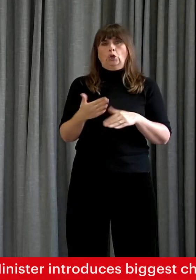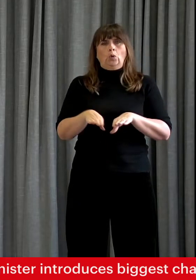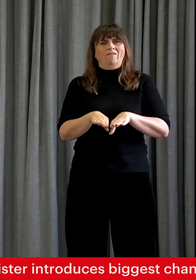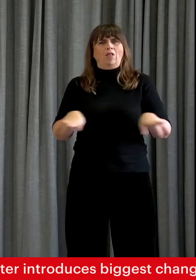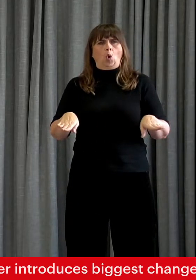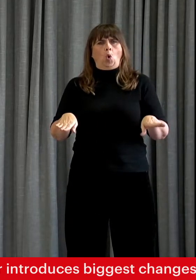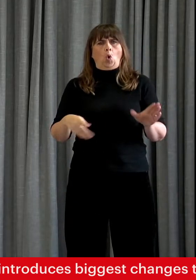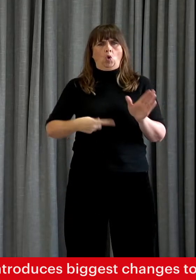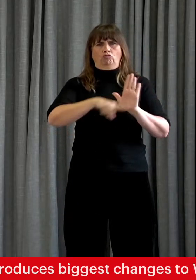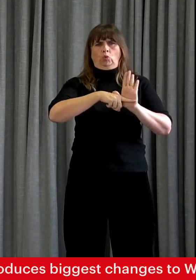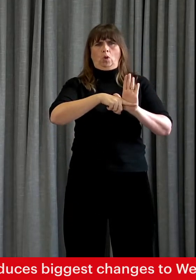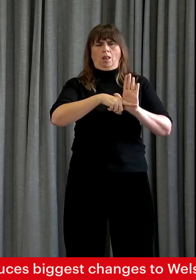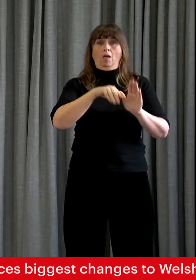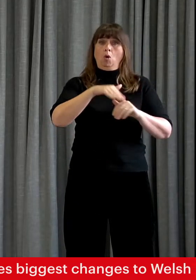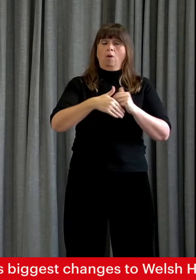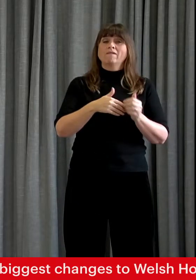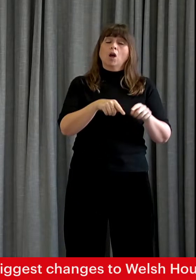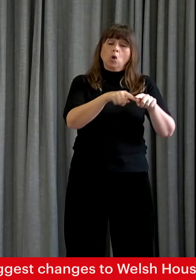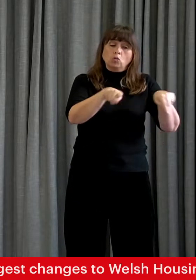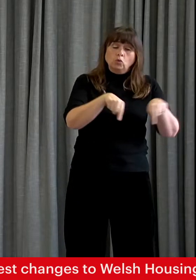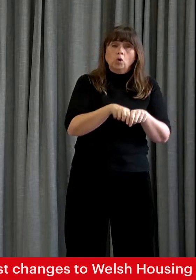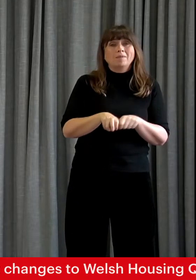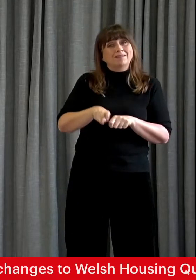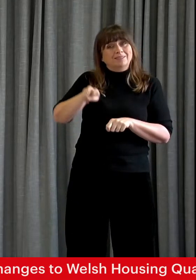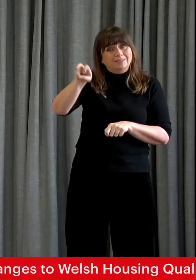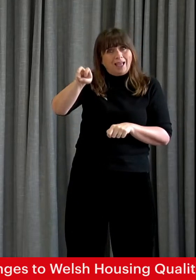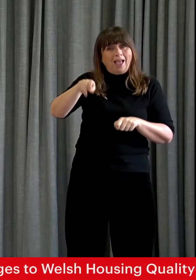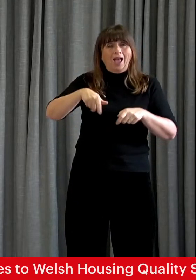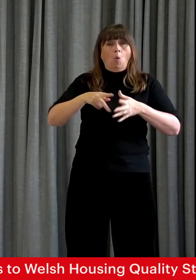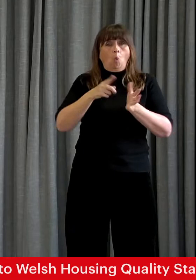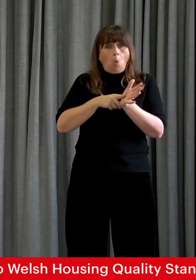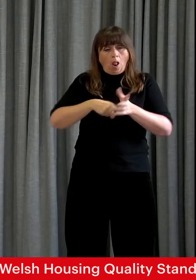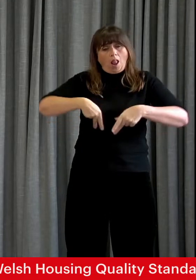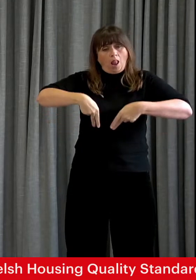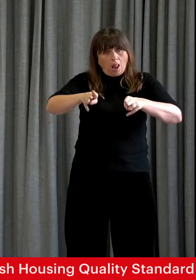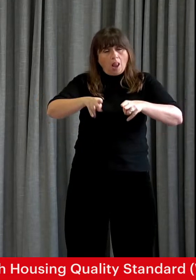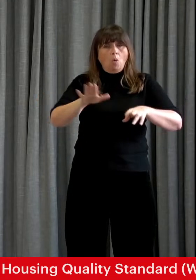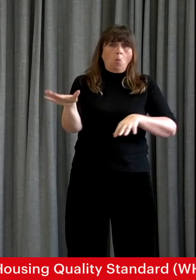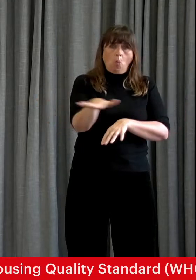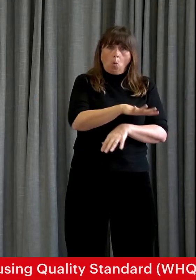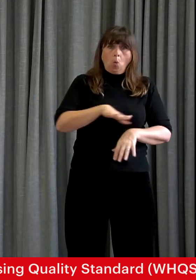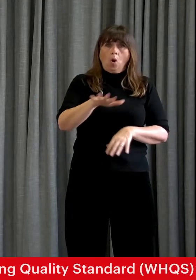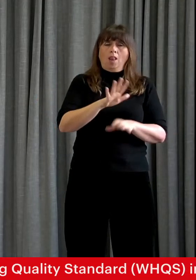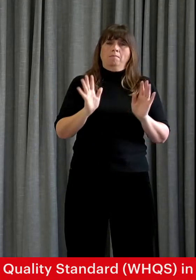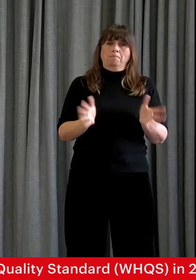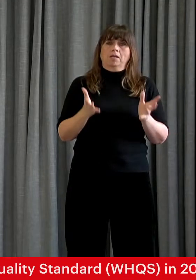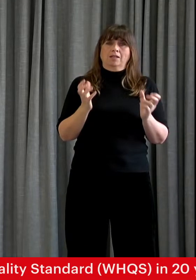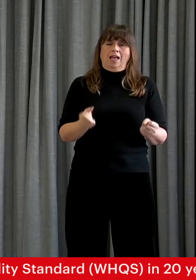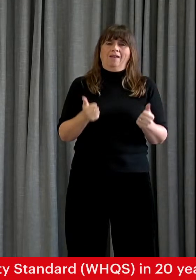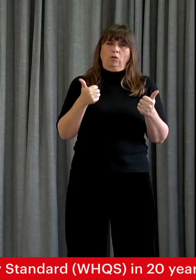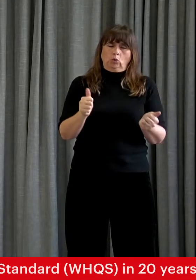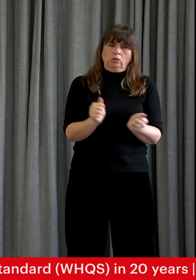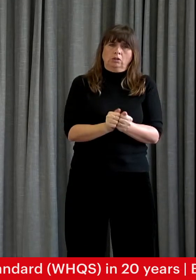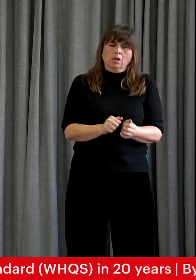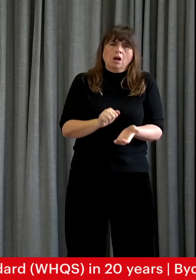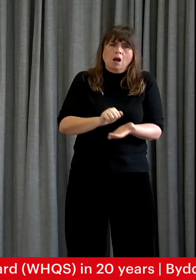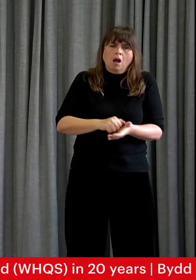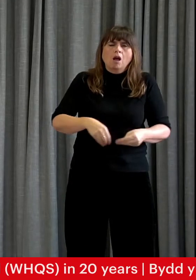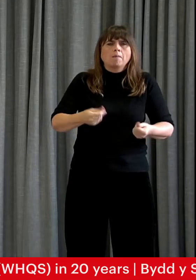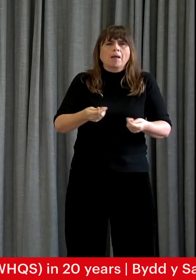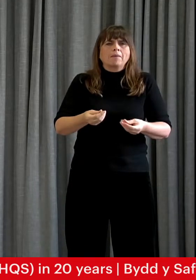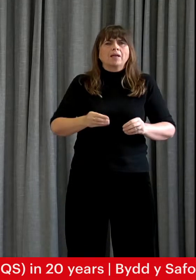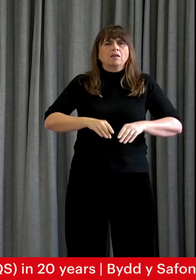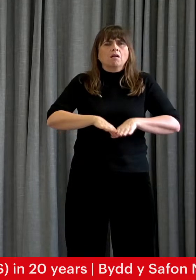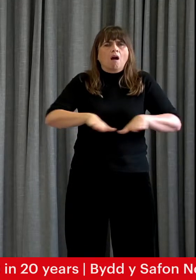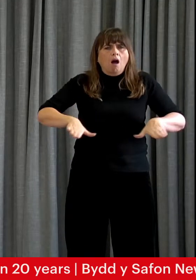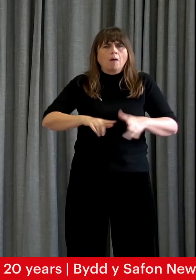at change of tenancy, all habitable rooms, staircases and landings located within the home should have suitable floor coverings. As well as